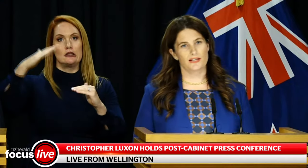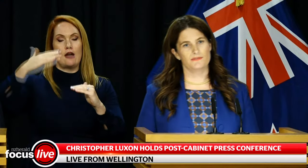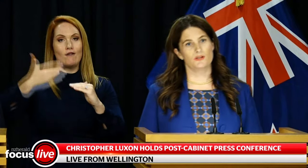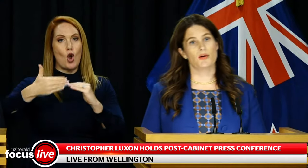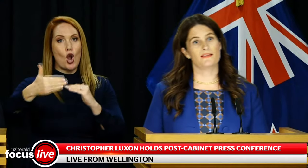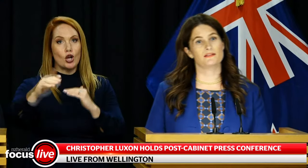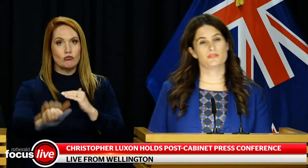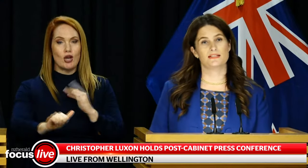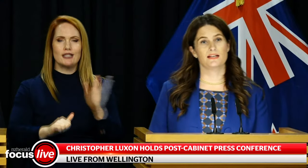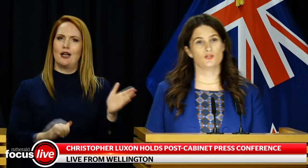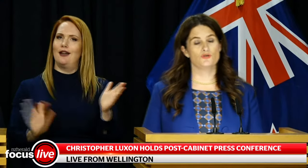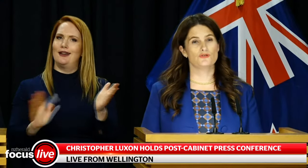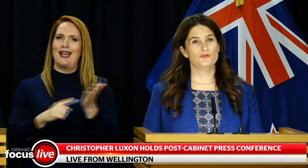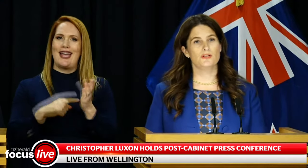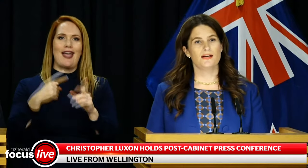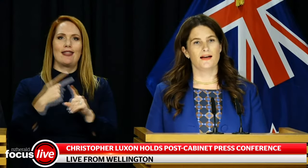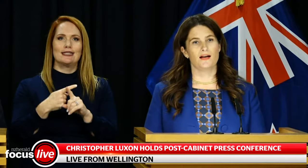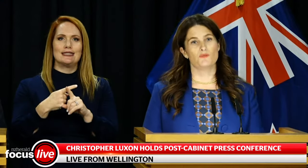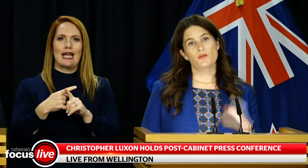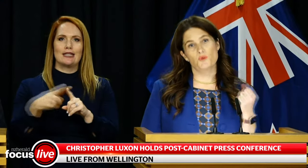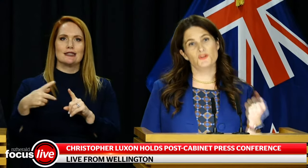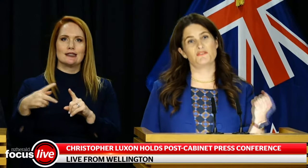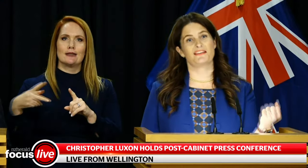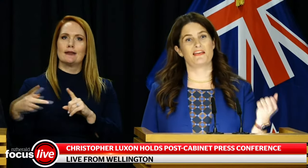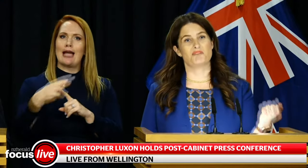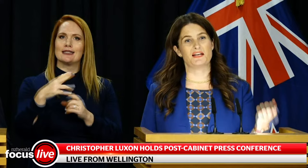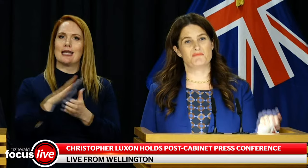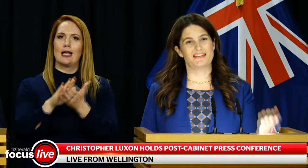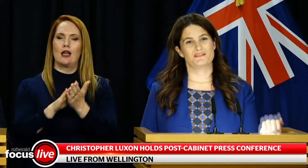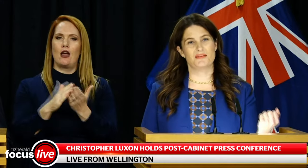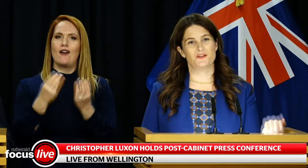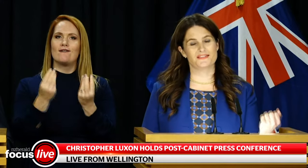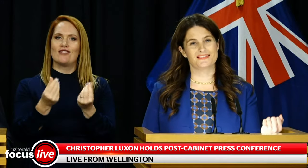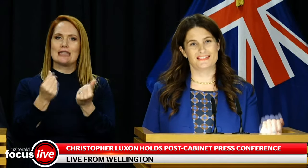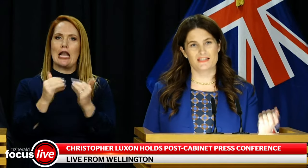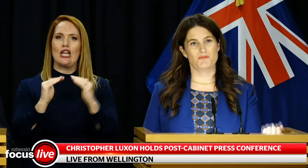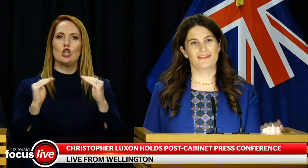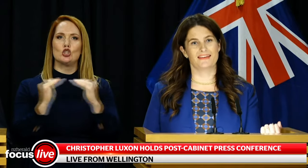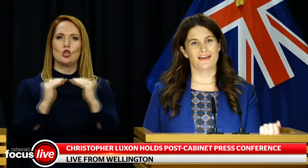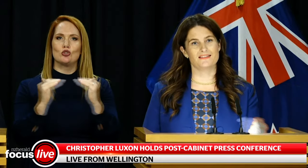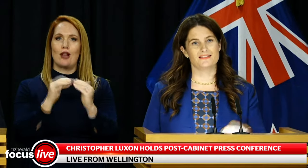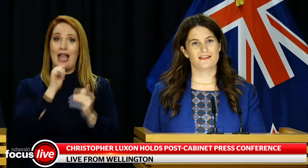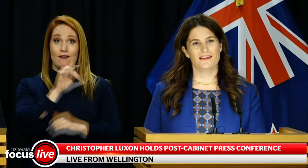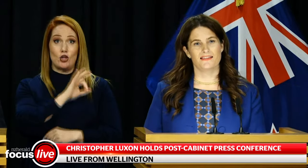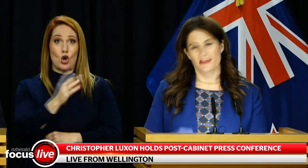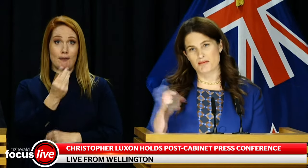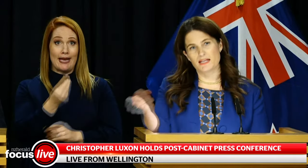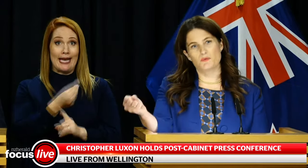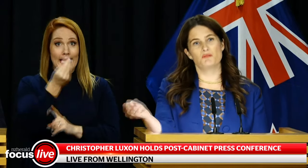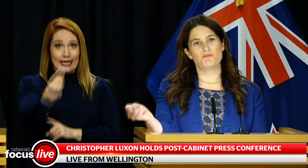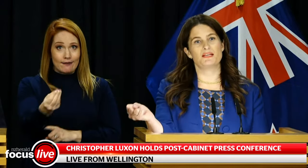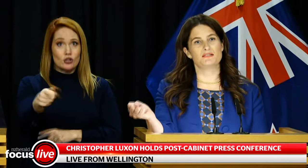our tax relief in a way that's fiscally neutral. If we weren't giving that money back to parents into their bank accounts,